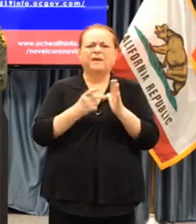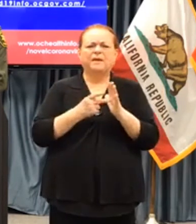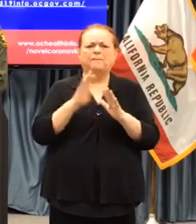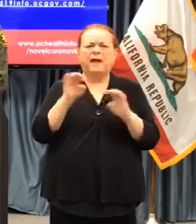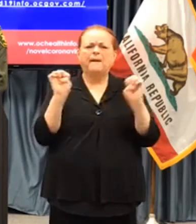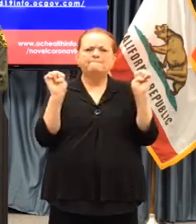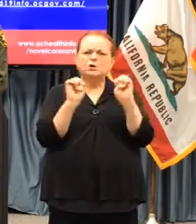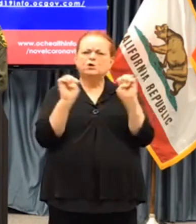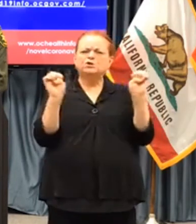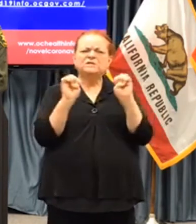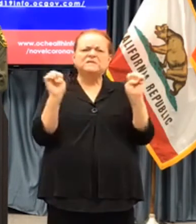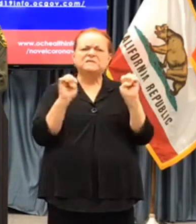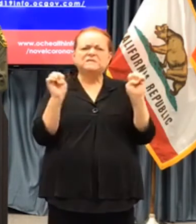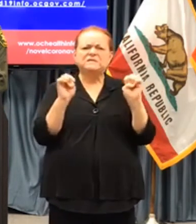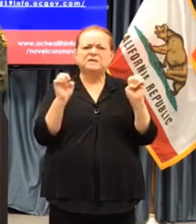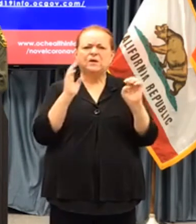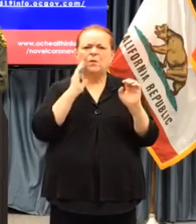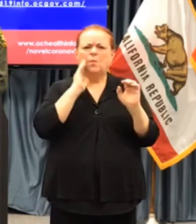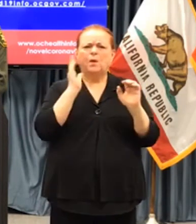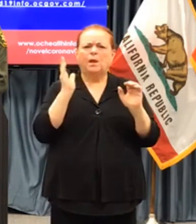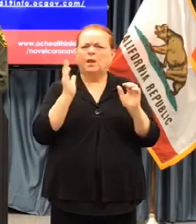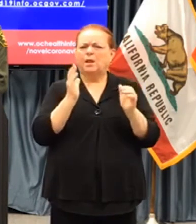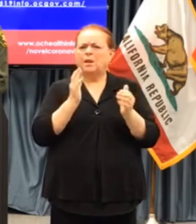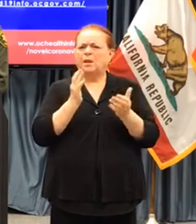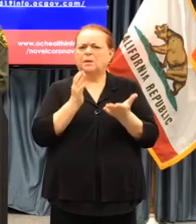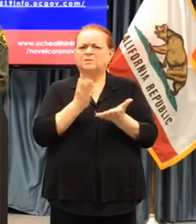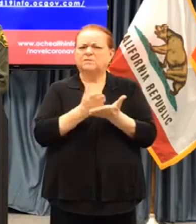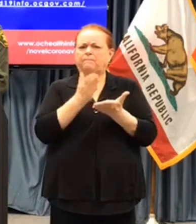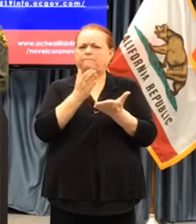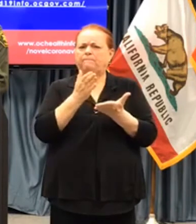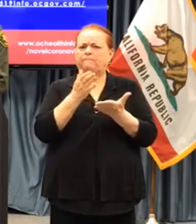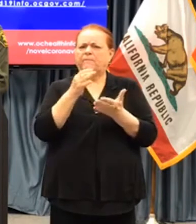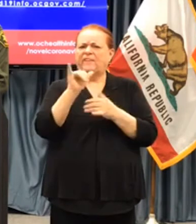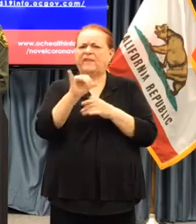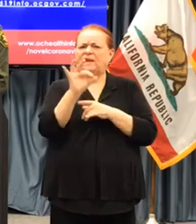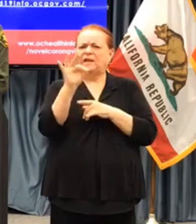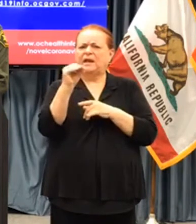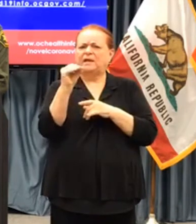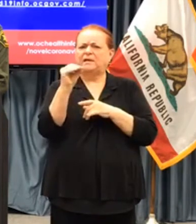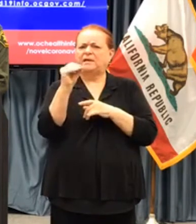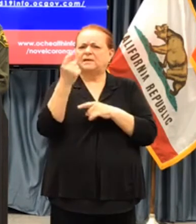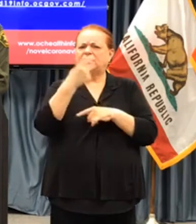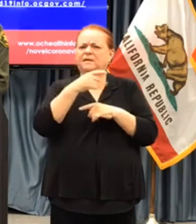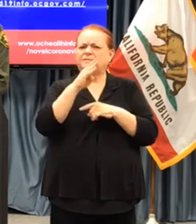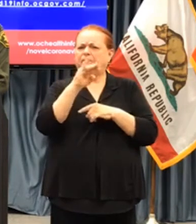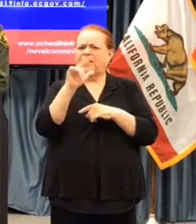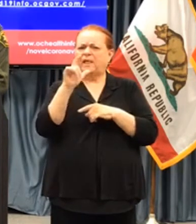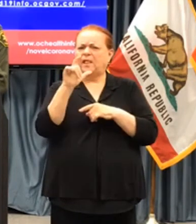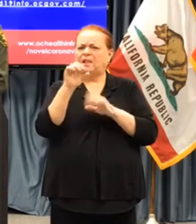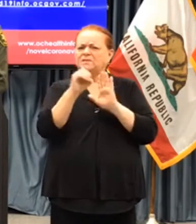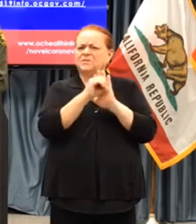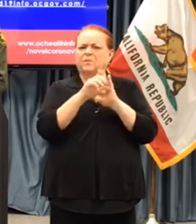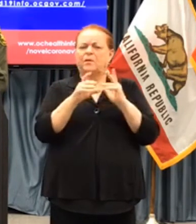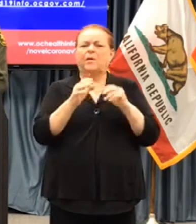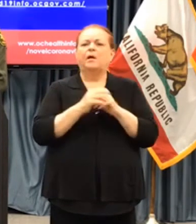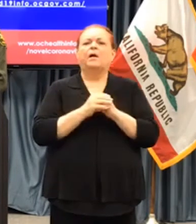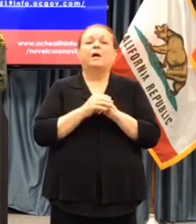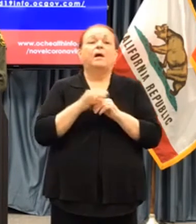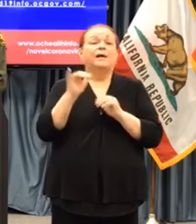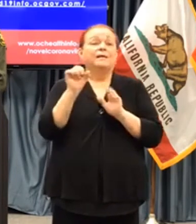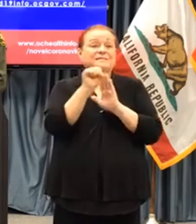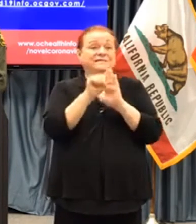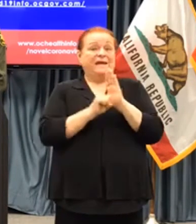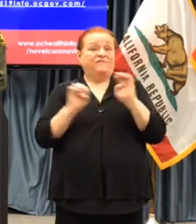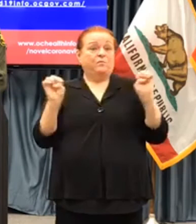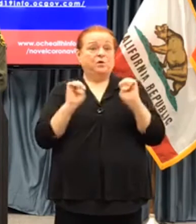emergency is lifted? Who would lift this emergency, and what does that mean? Well, the emergency that we're under is a state of emergency.